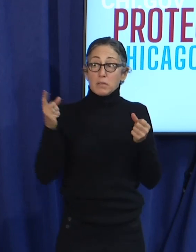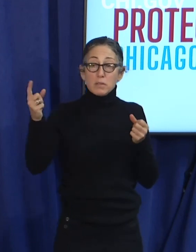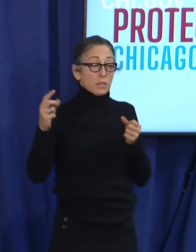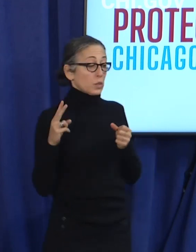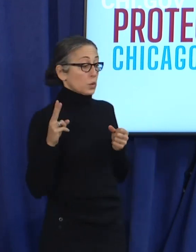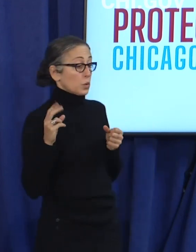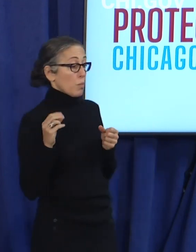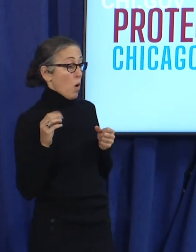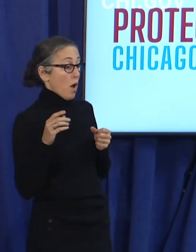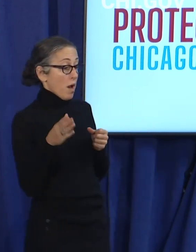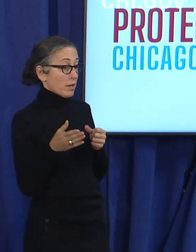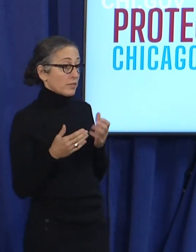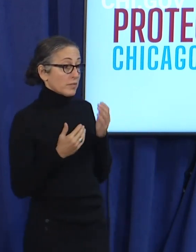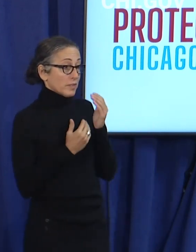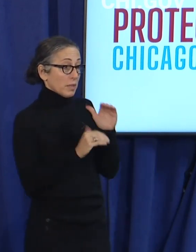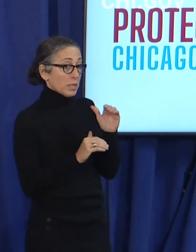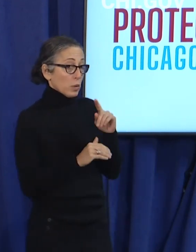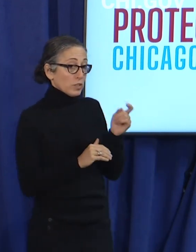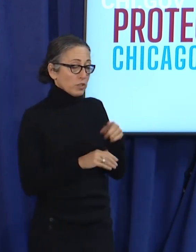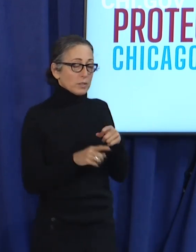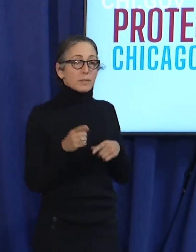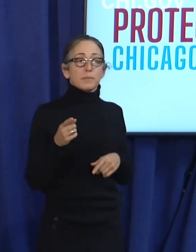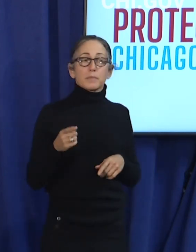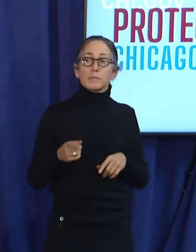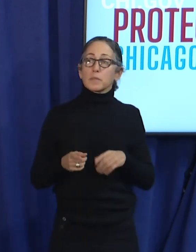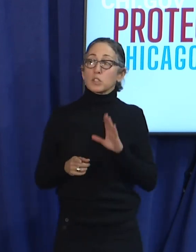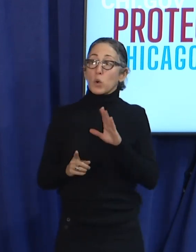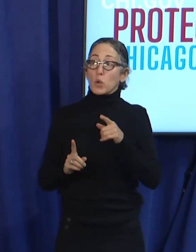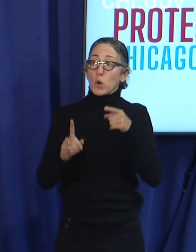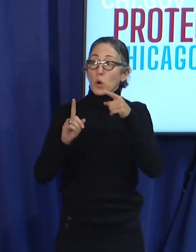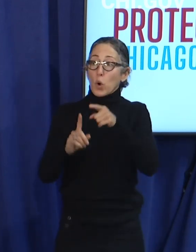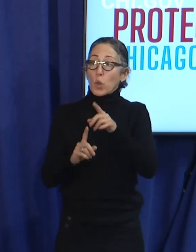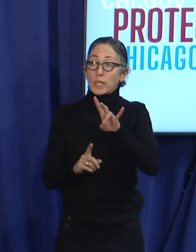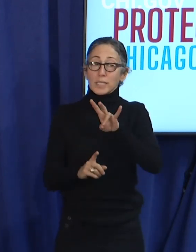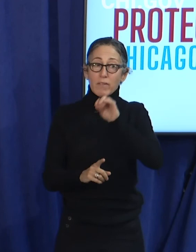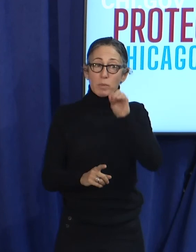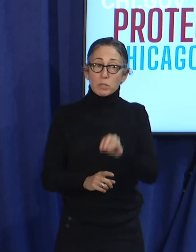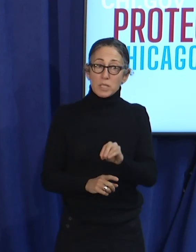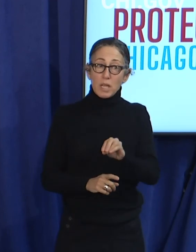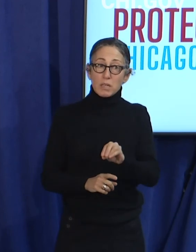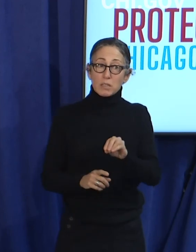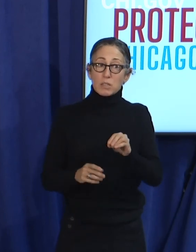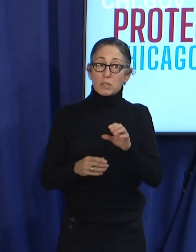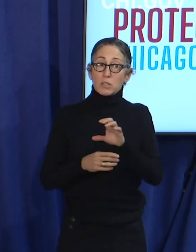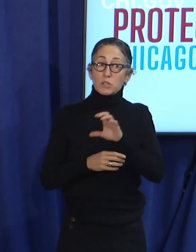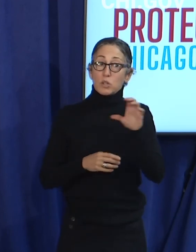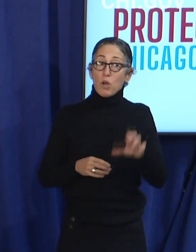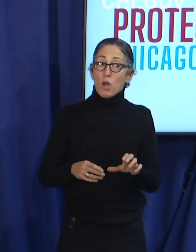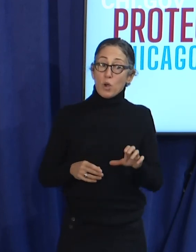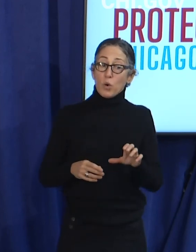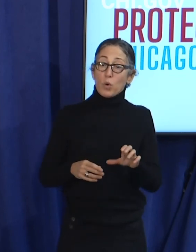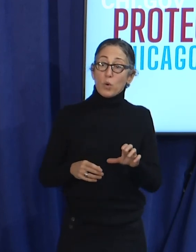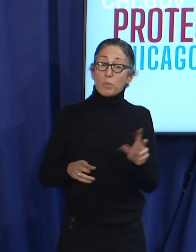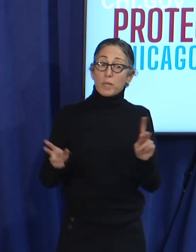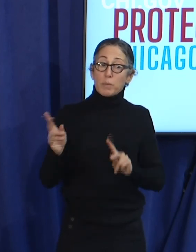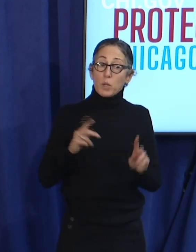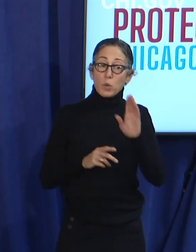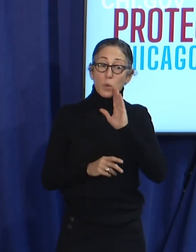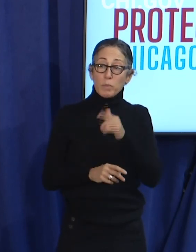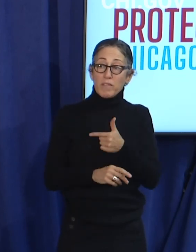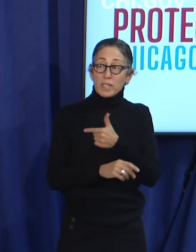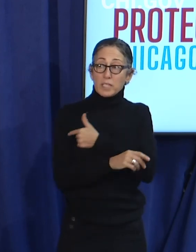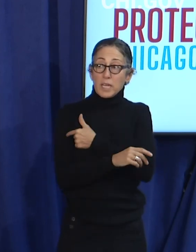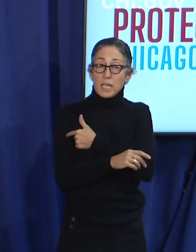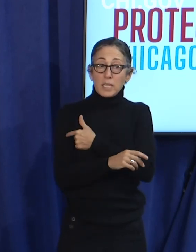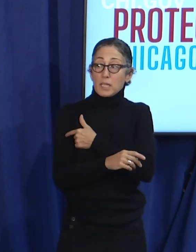good. Your goal is 70% of Chicagoans vaccinated by when? As soon